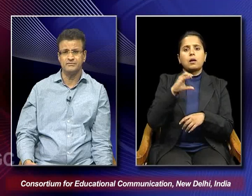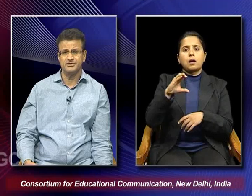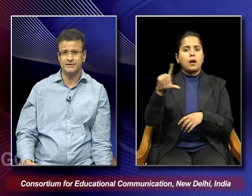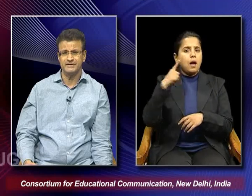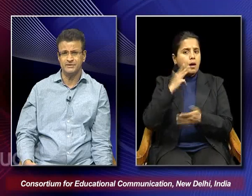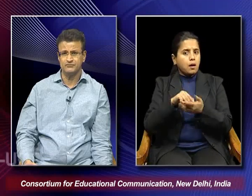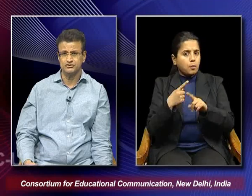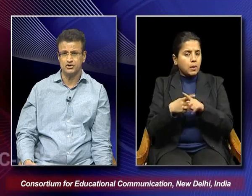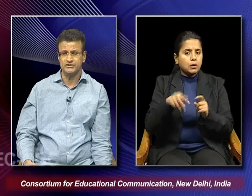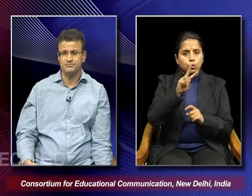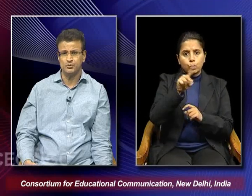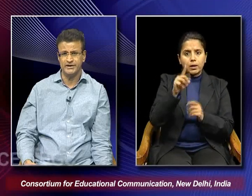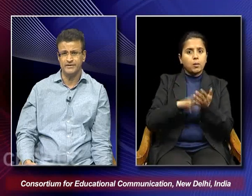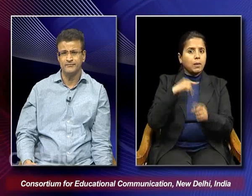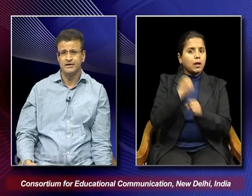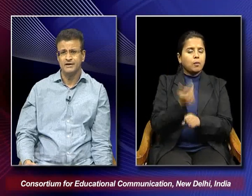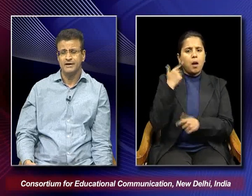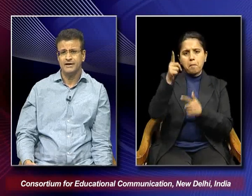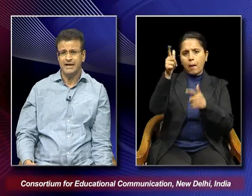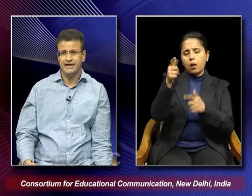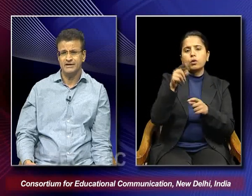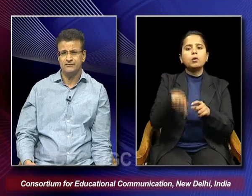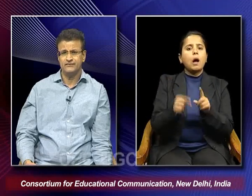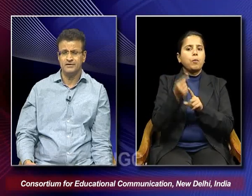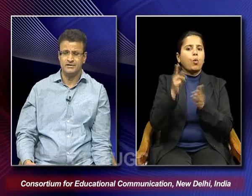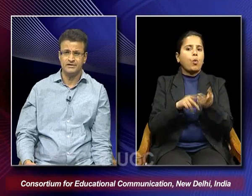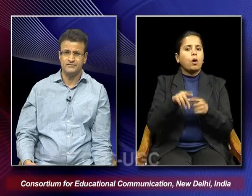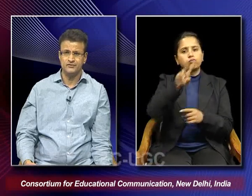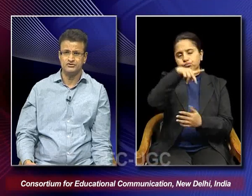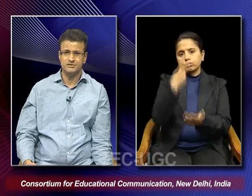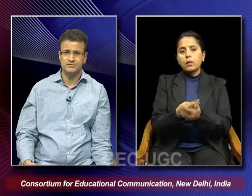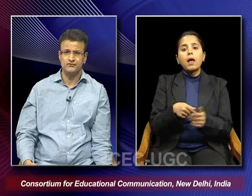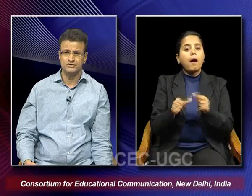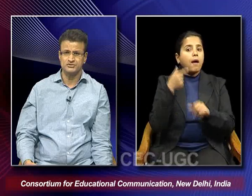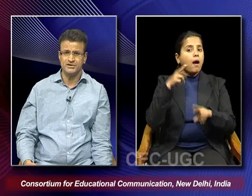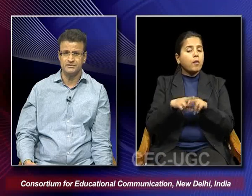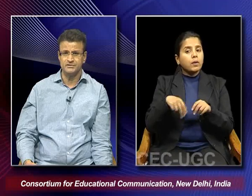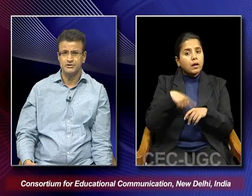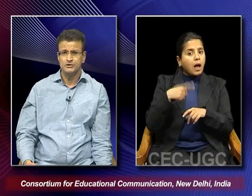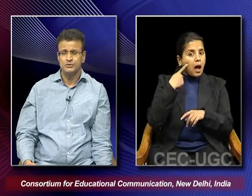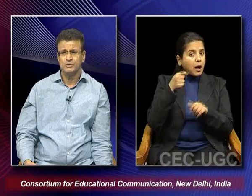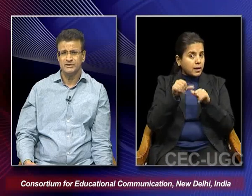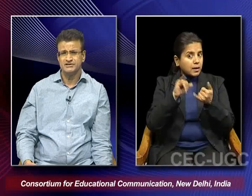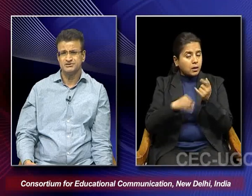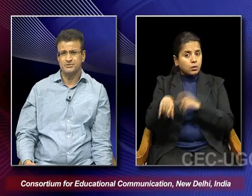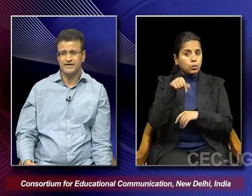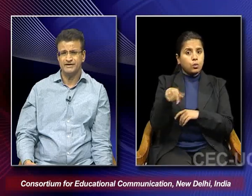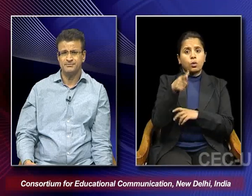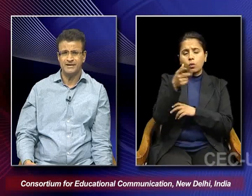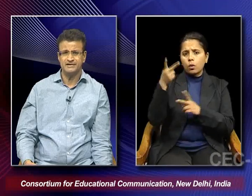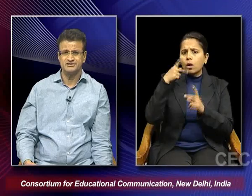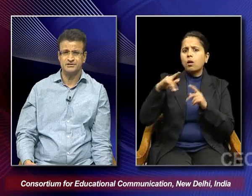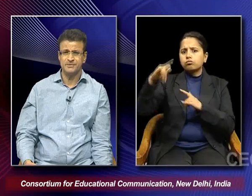involving a MiG-21, was shot at Pune, and IF, Indian Air Force number 4 Squadron, Uriels